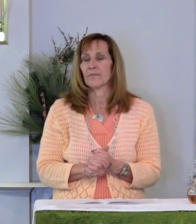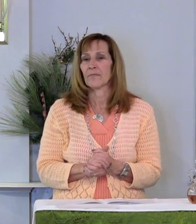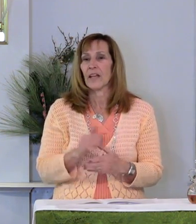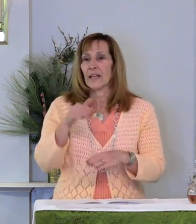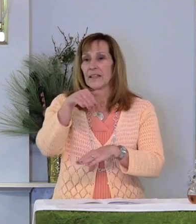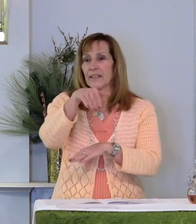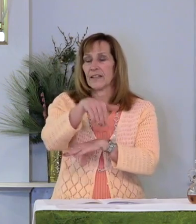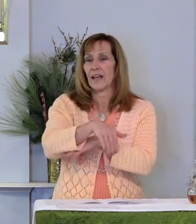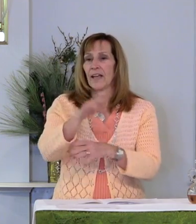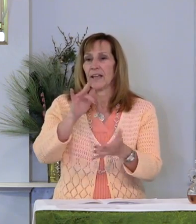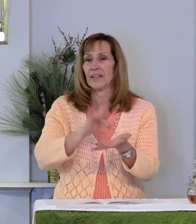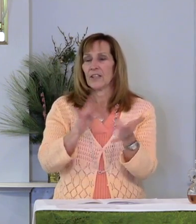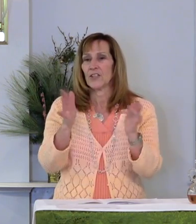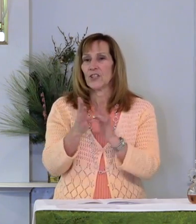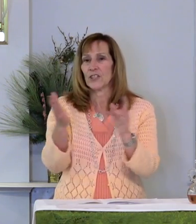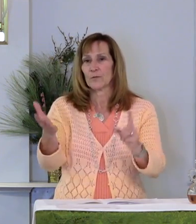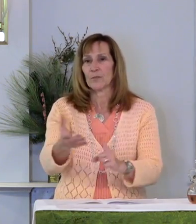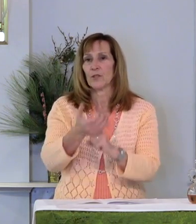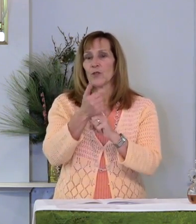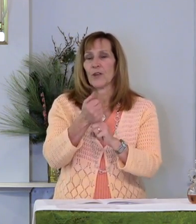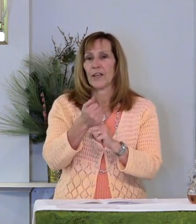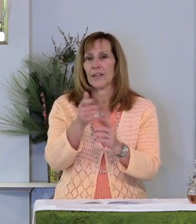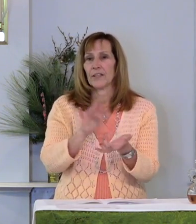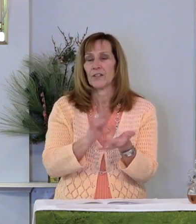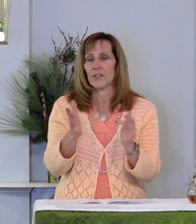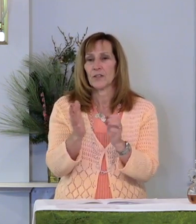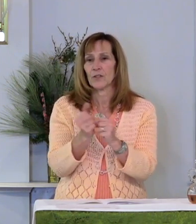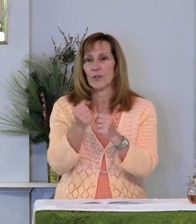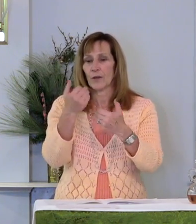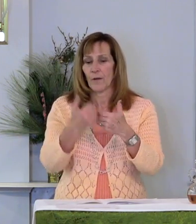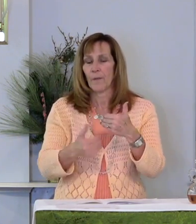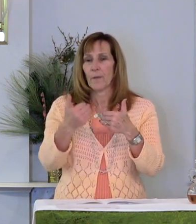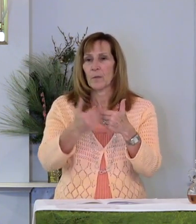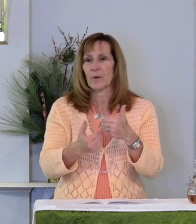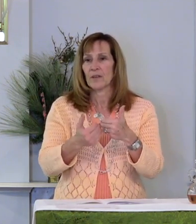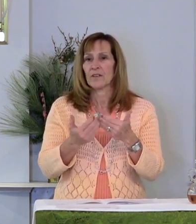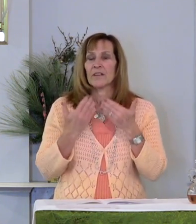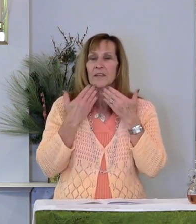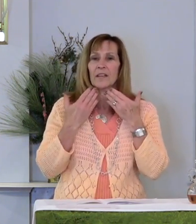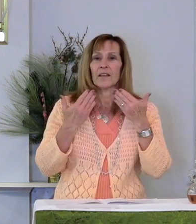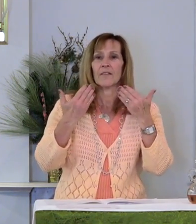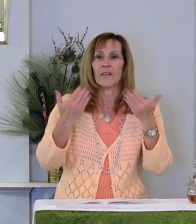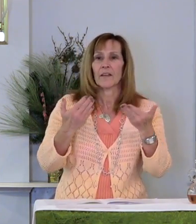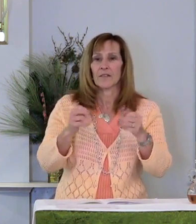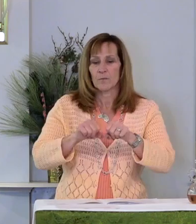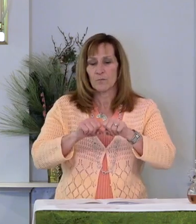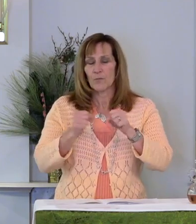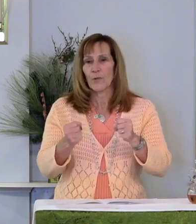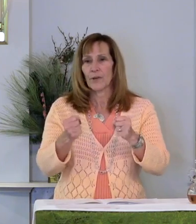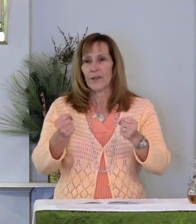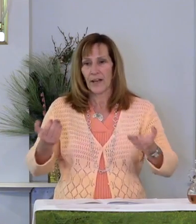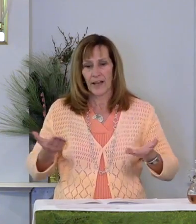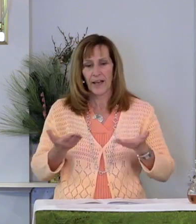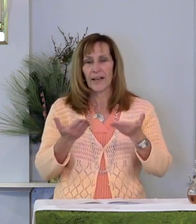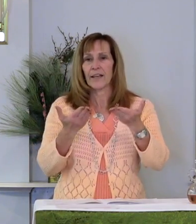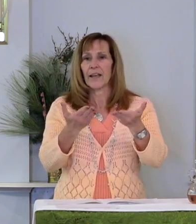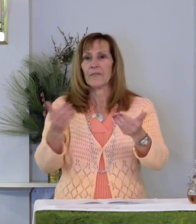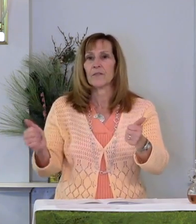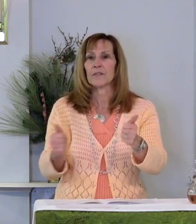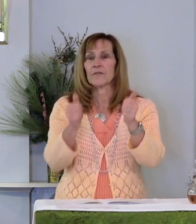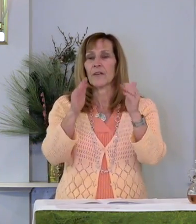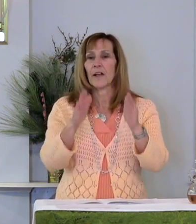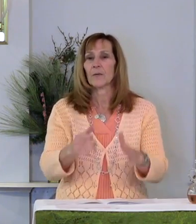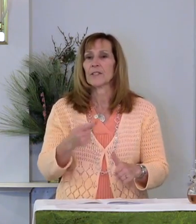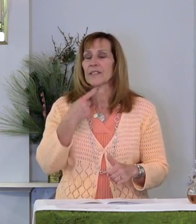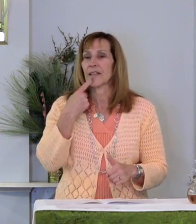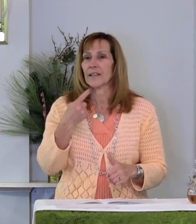In the night in which he was betrayed, our Lord Jesus took bread, gave thanks, broke it, and gave it